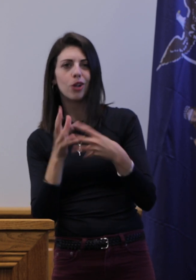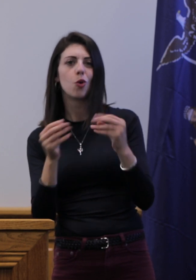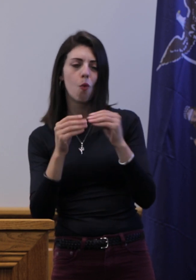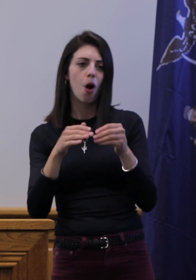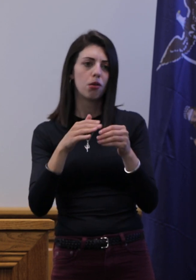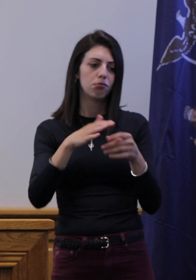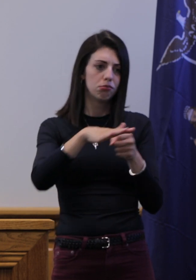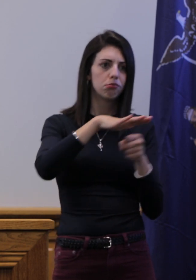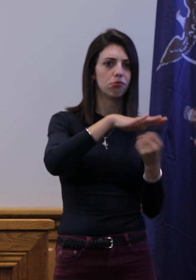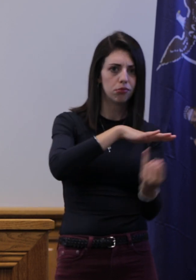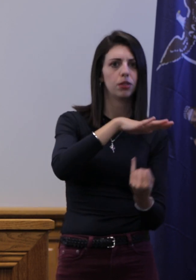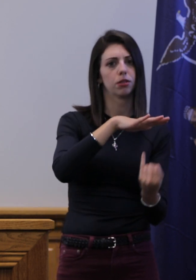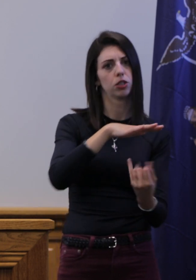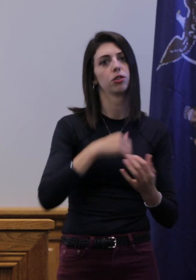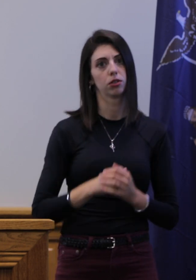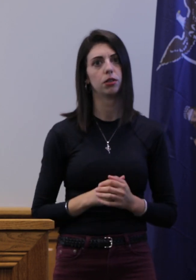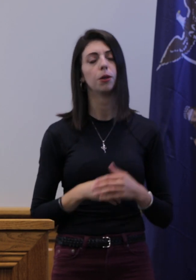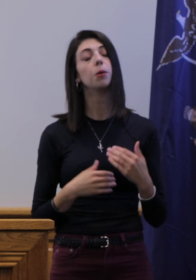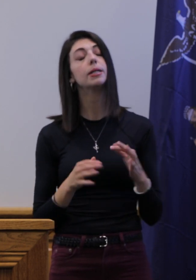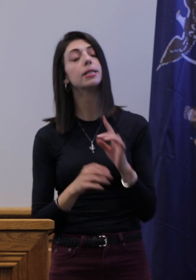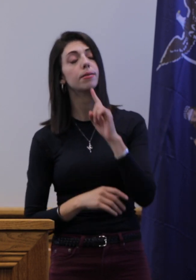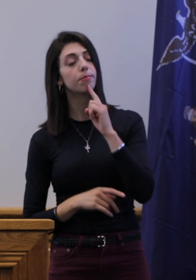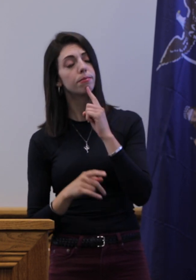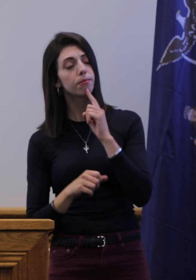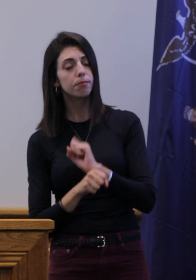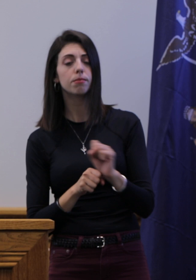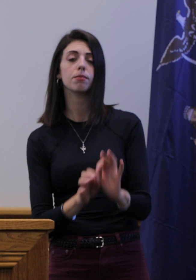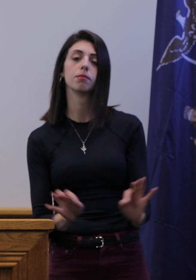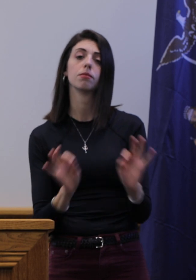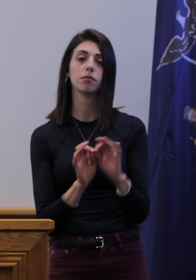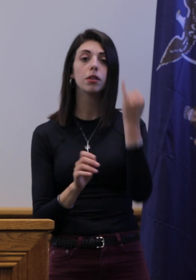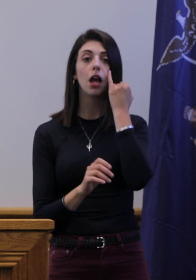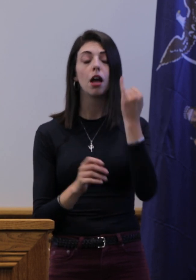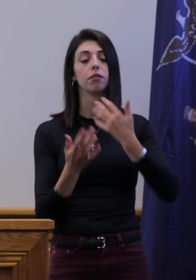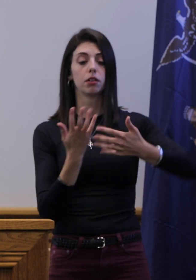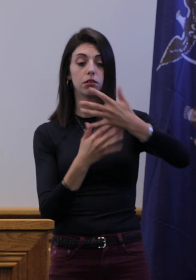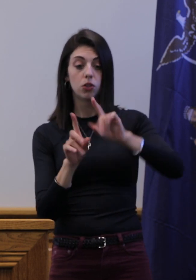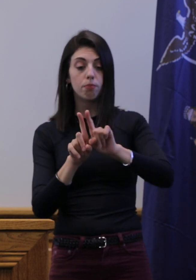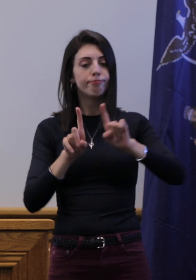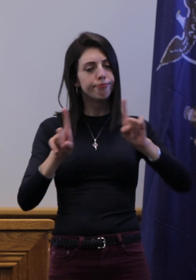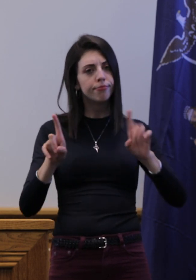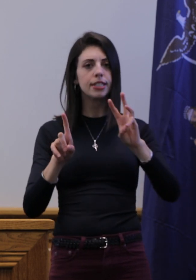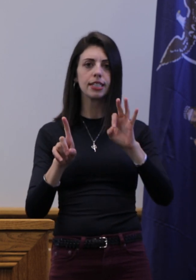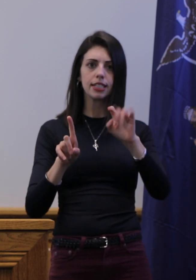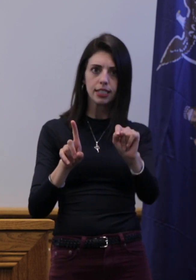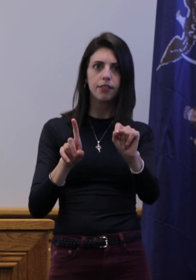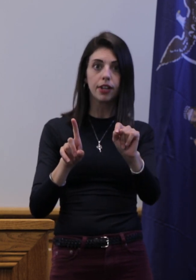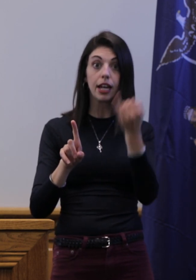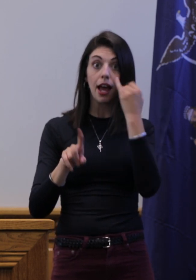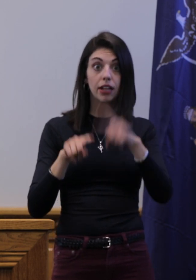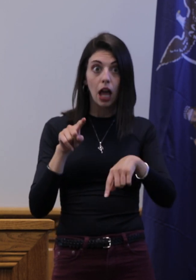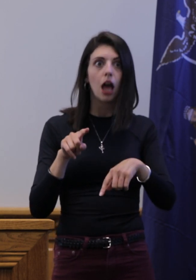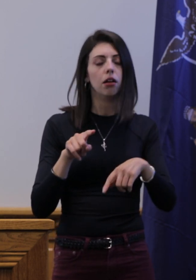quarantine. It's imperative that people practice physical distancing and wear a face covering when they can't maintain a 6-foot